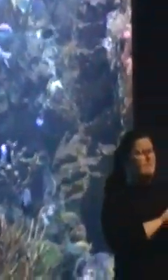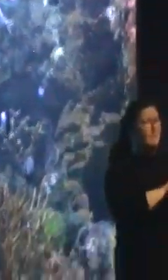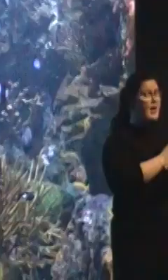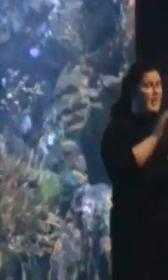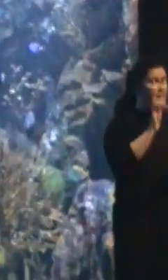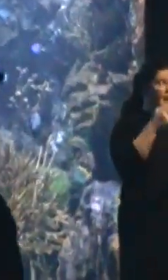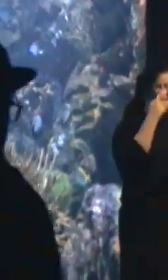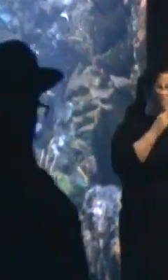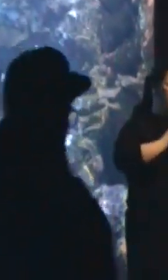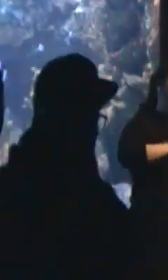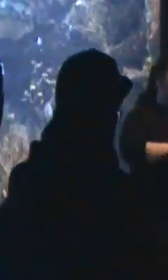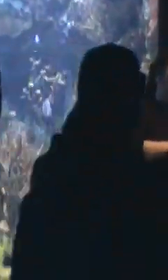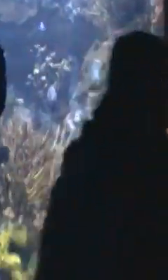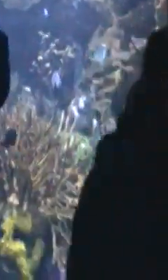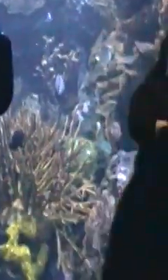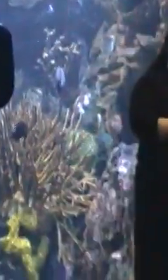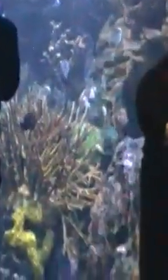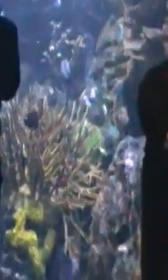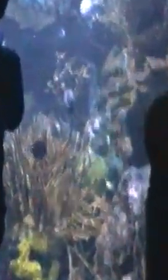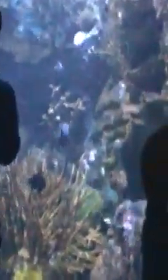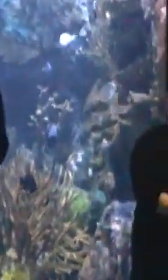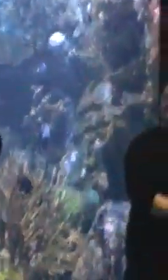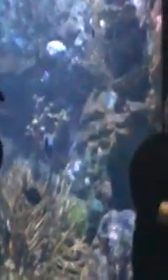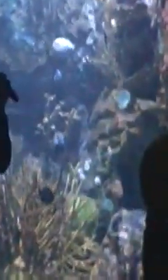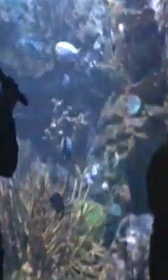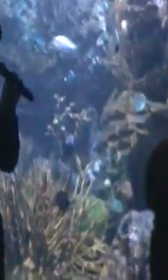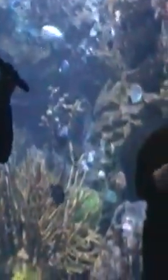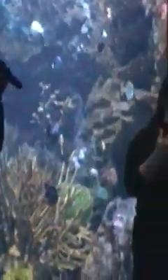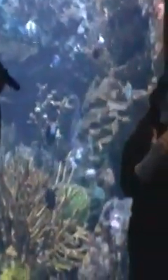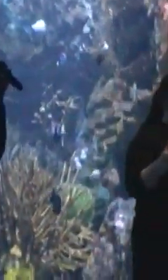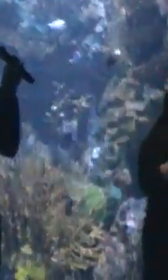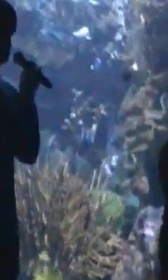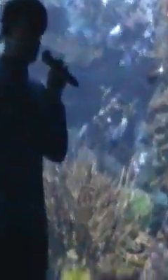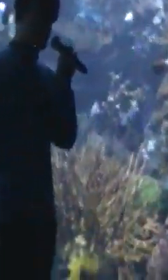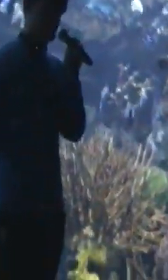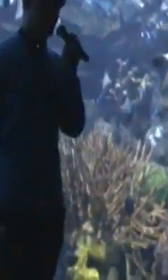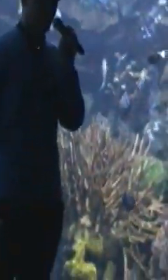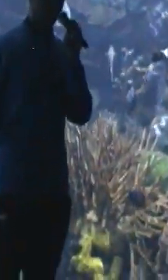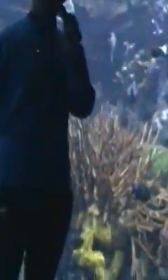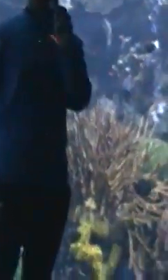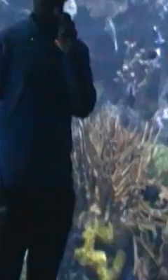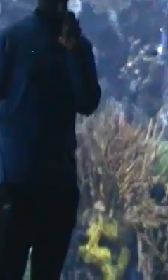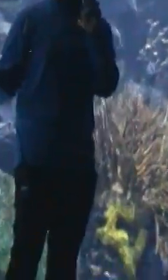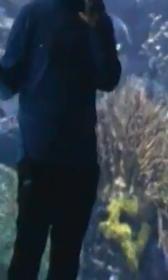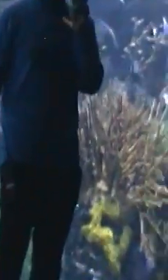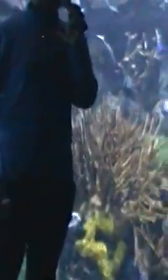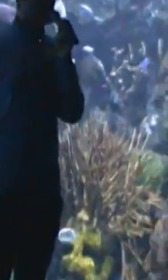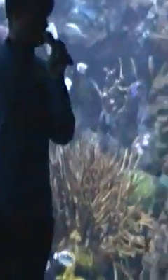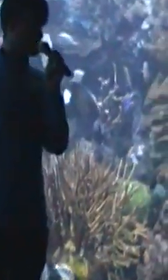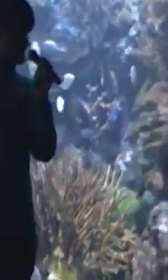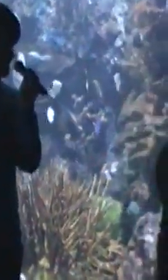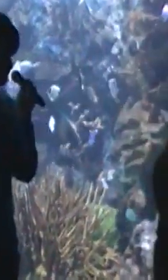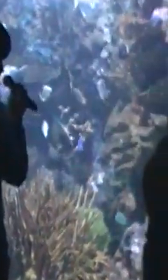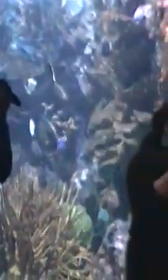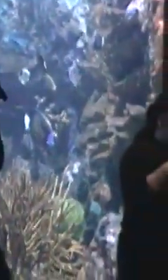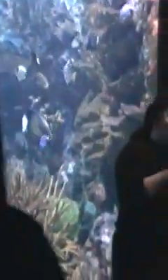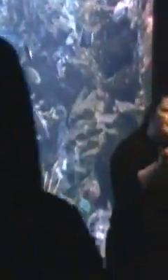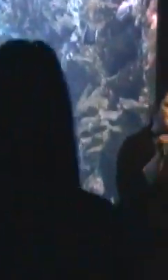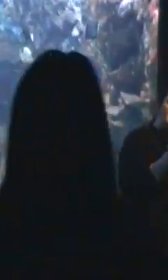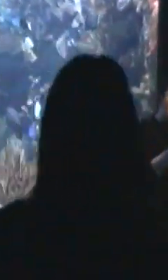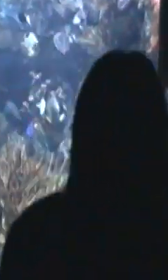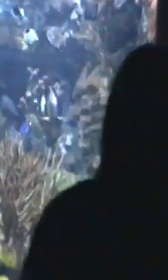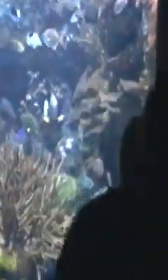are a defense mechanism. So the surgeon part of the name is sharp, kind of like a surgeon's